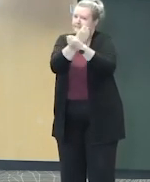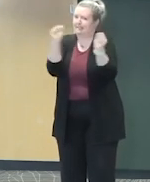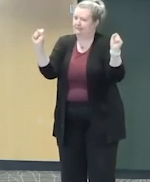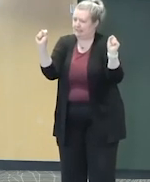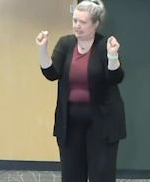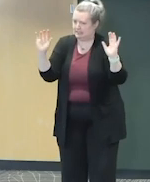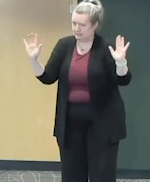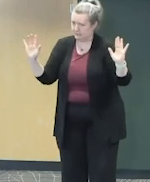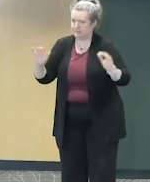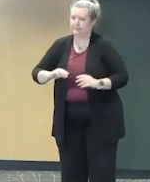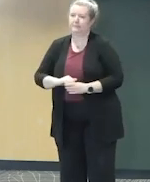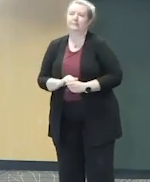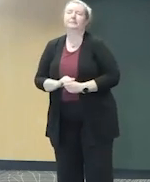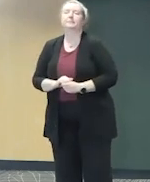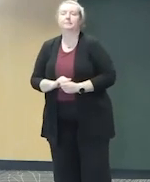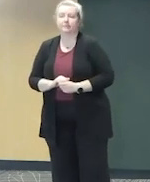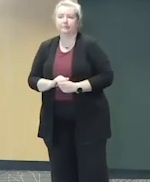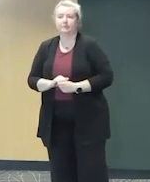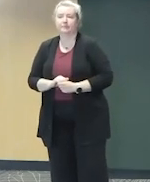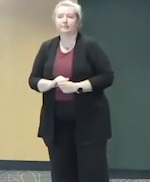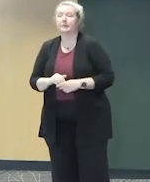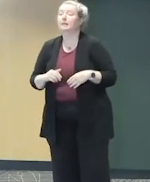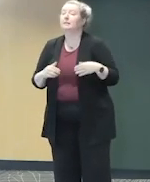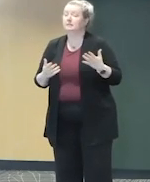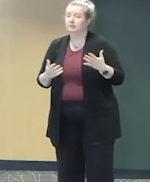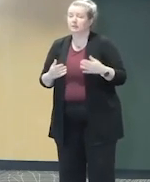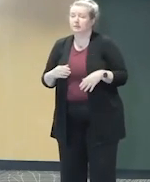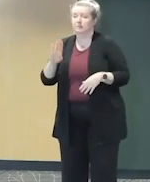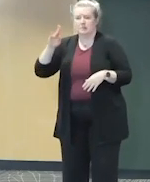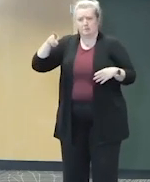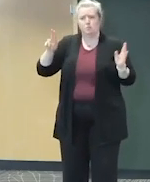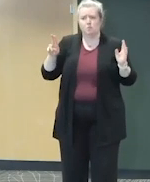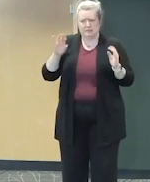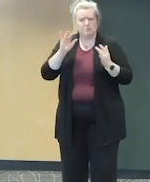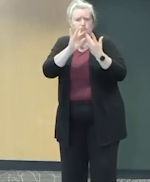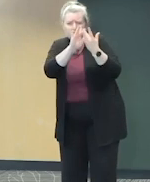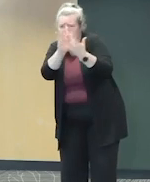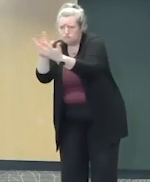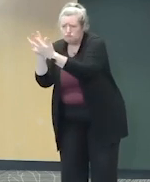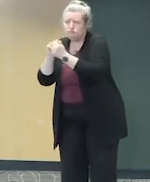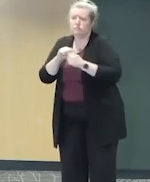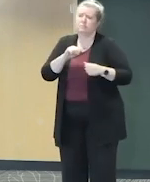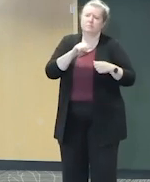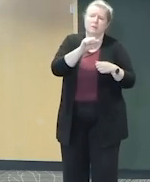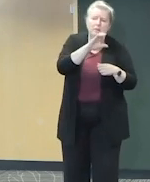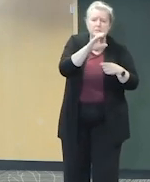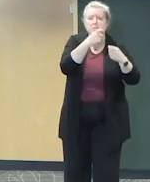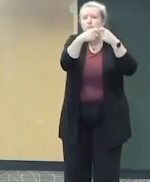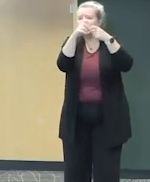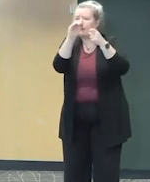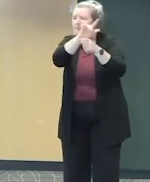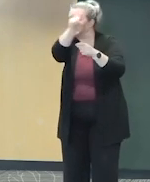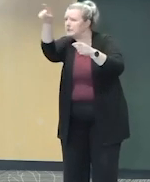the senior folks at JCP&L, PSE&G, and Atlantic City Electric just to go over their